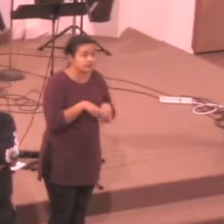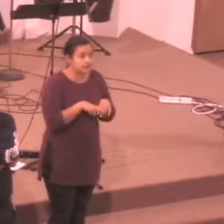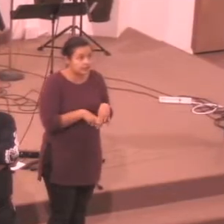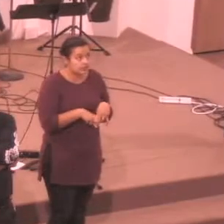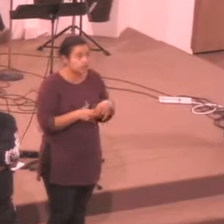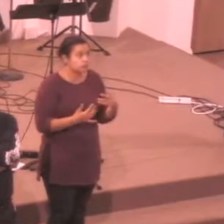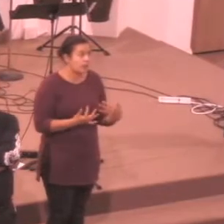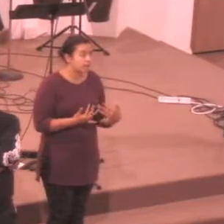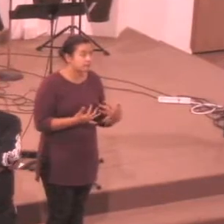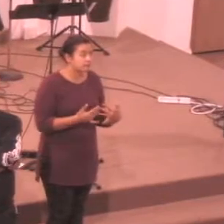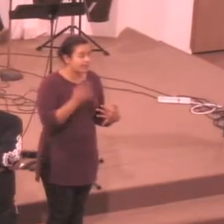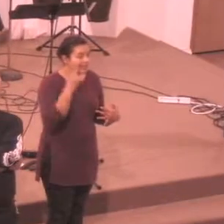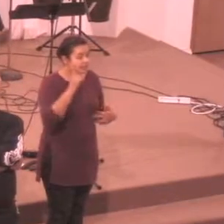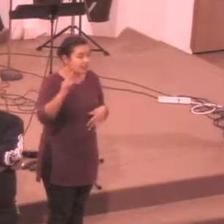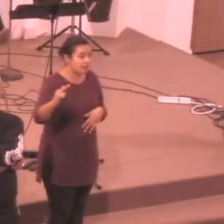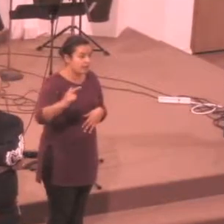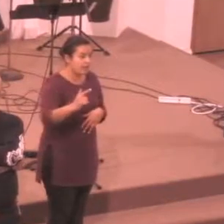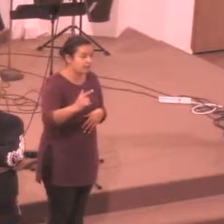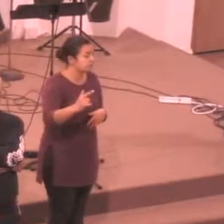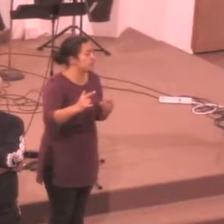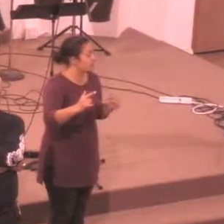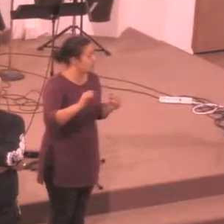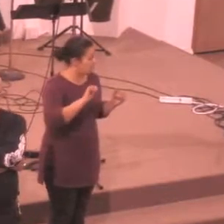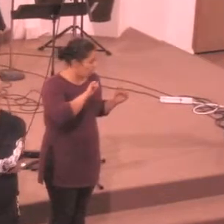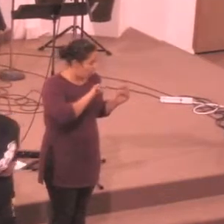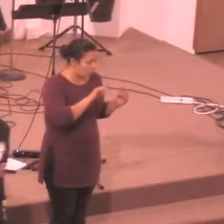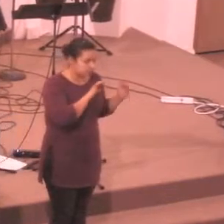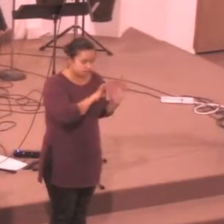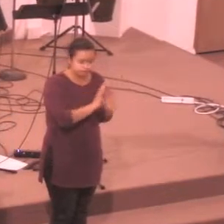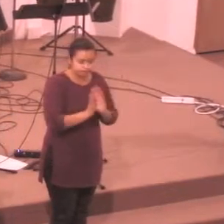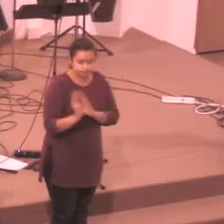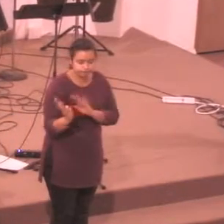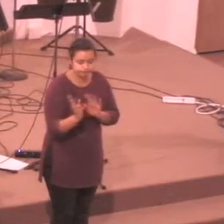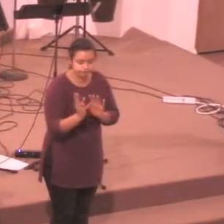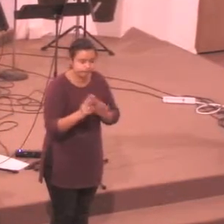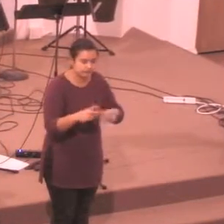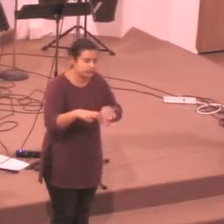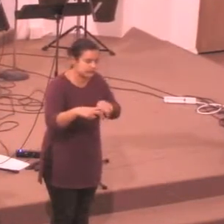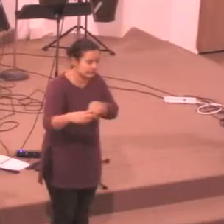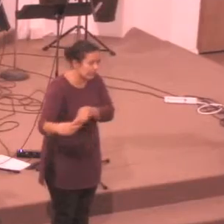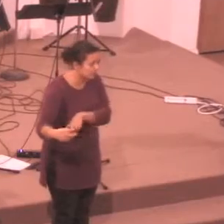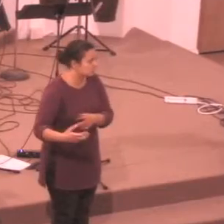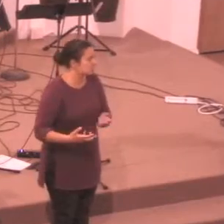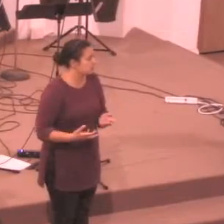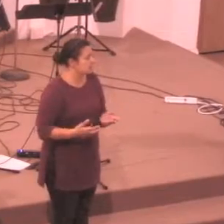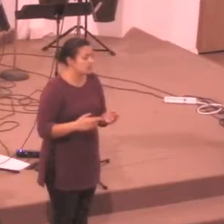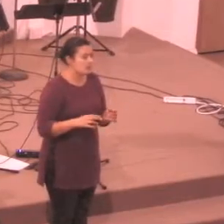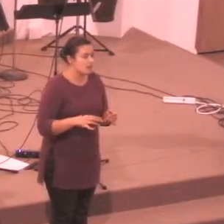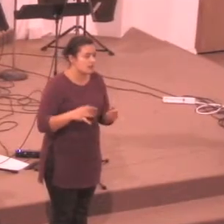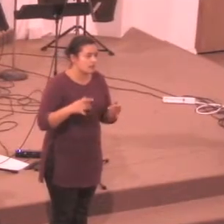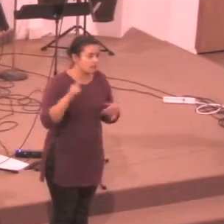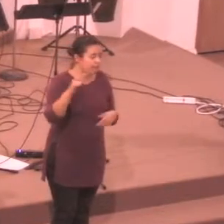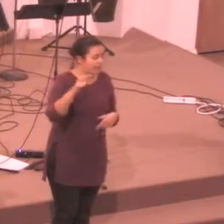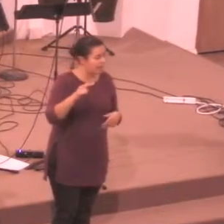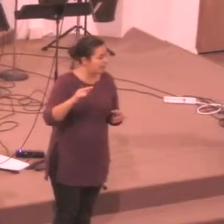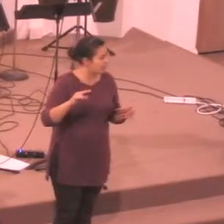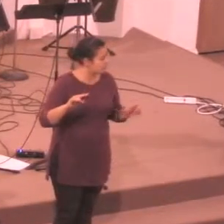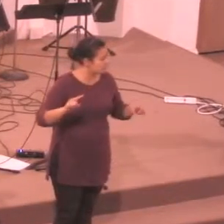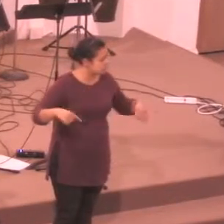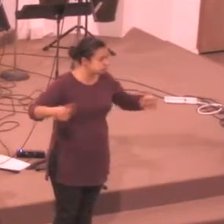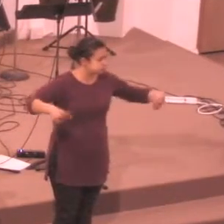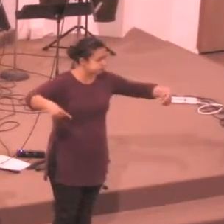we roll out the plane, and we all load onto the plane and fire the plane up, and you're seeing all these guys coming and